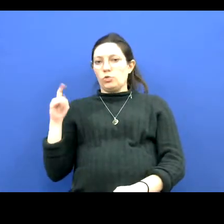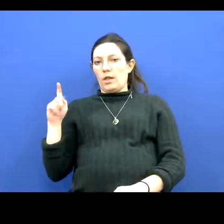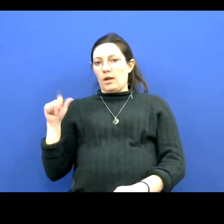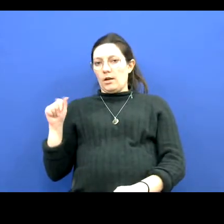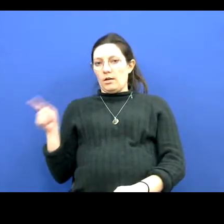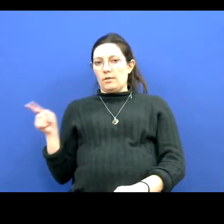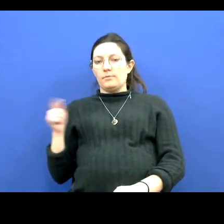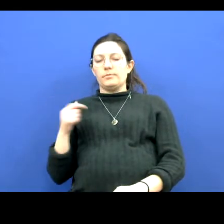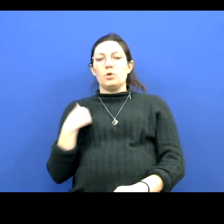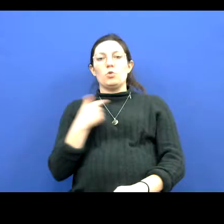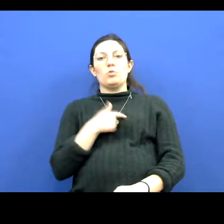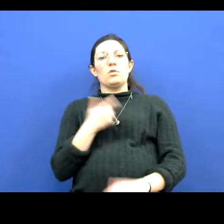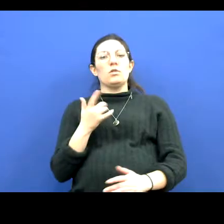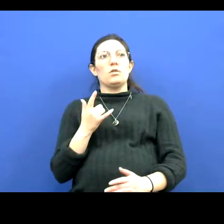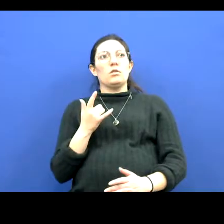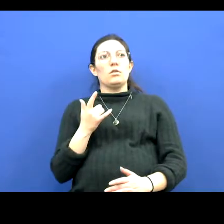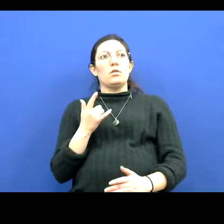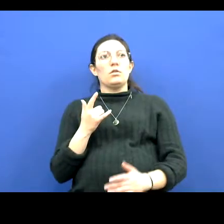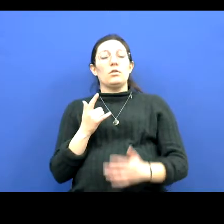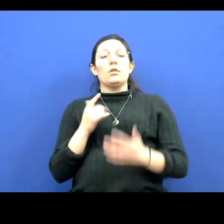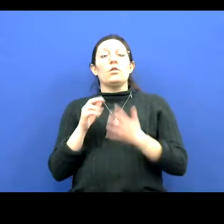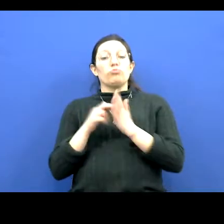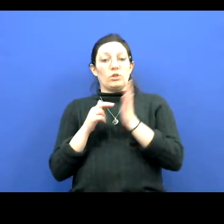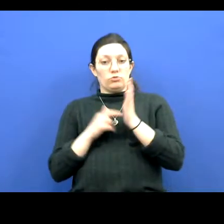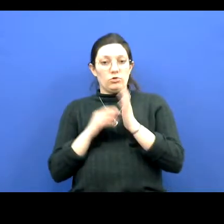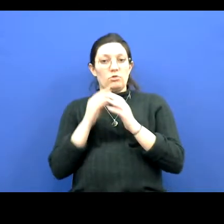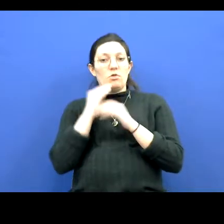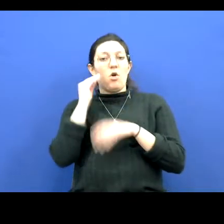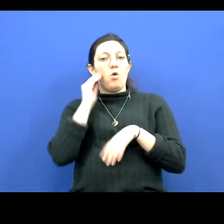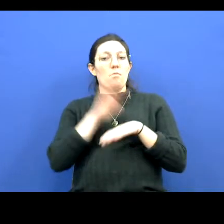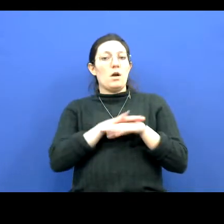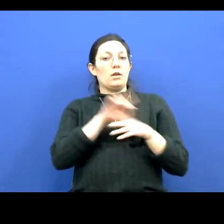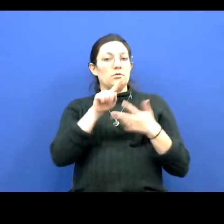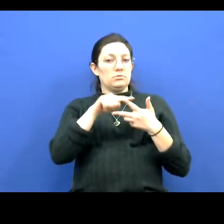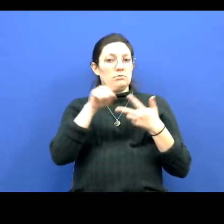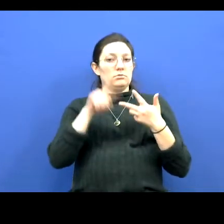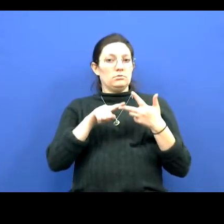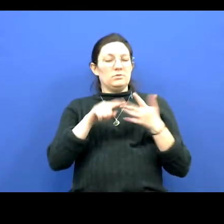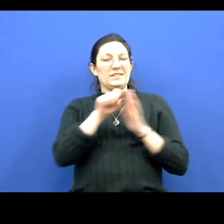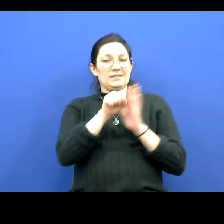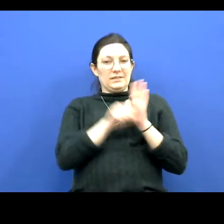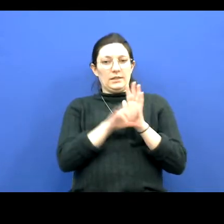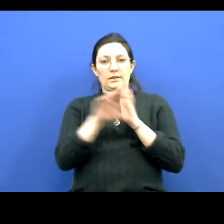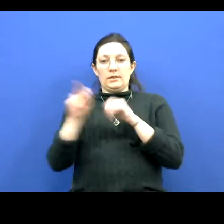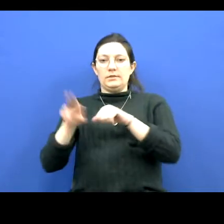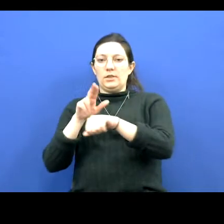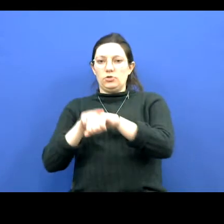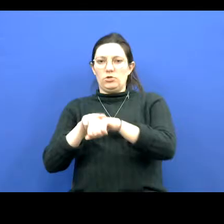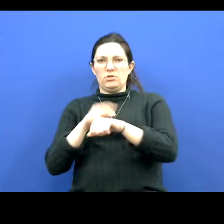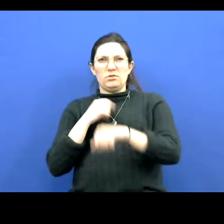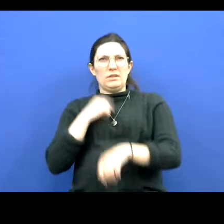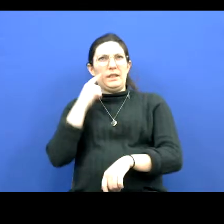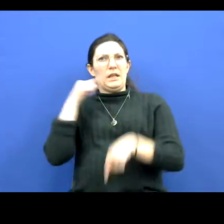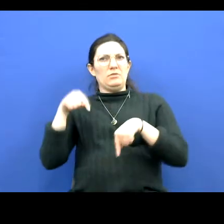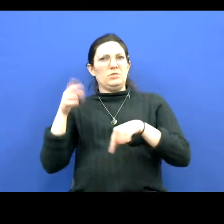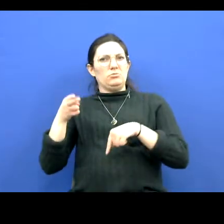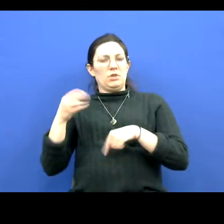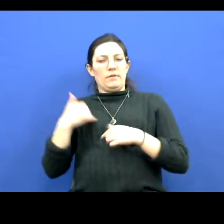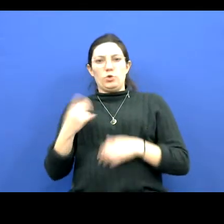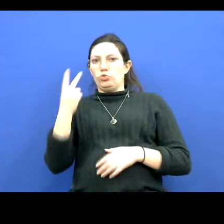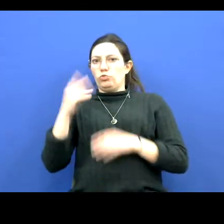home actually listed on the state and national registries. I think we're one of the only 2 properties in town that has that designation.